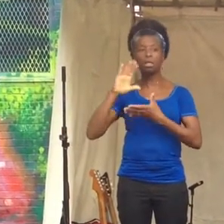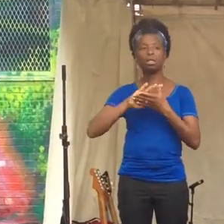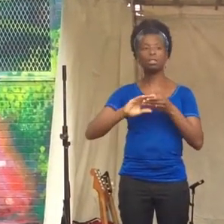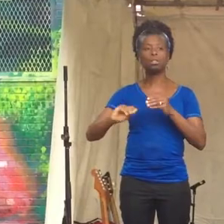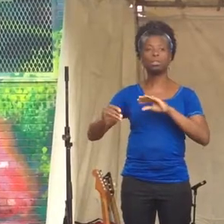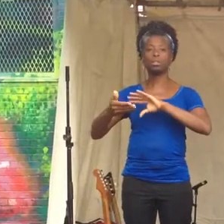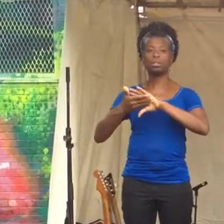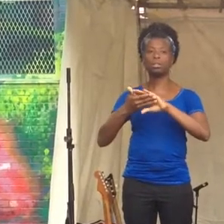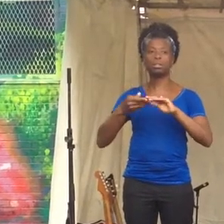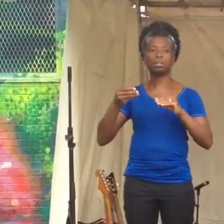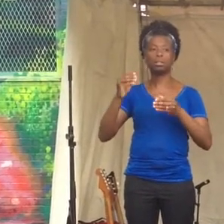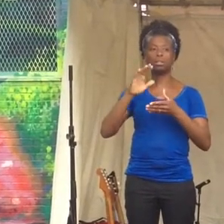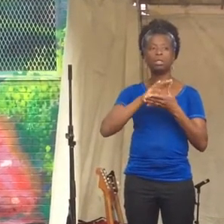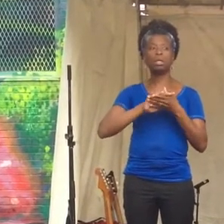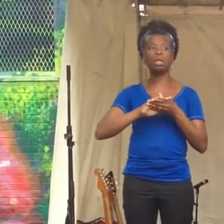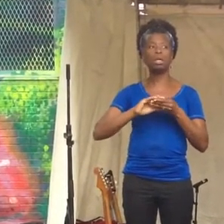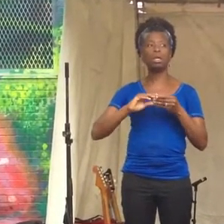died,